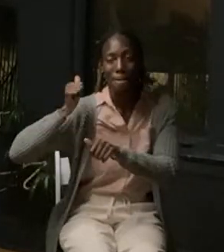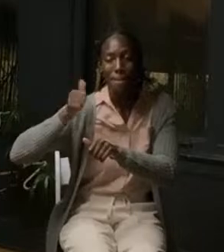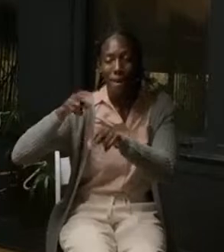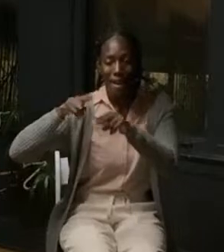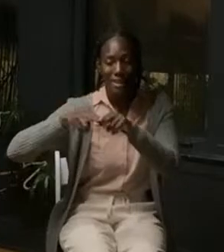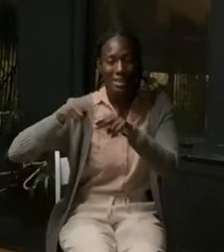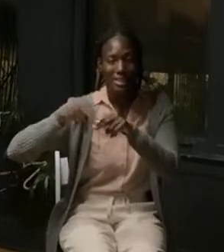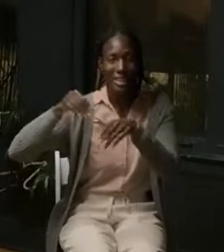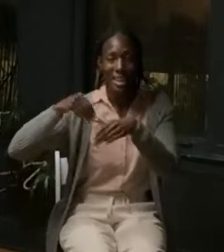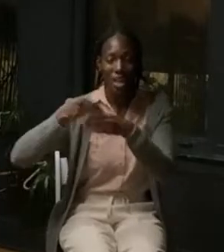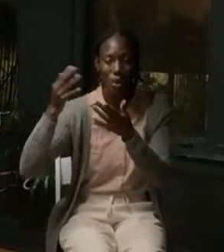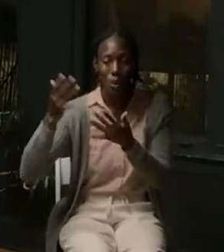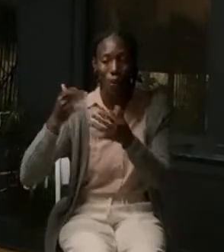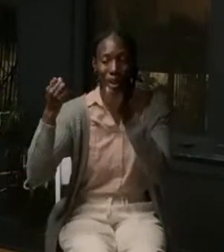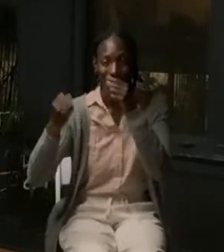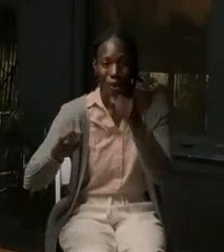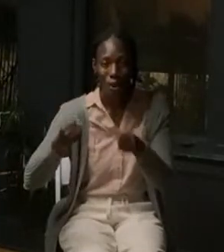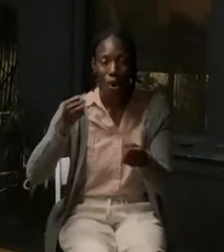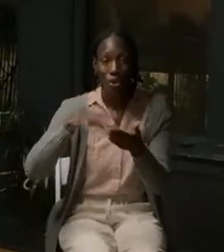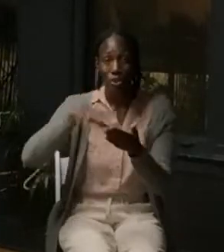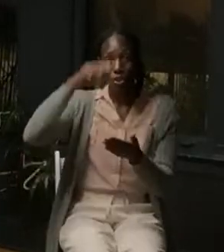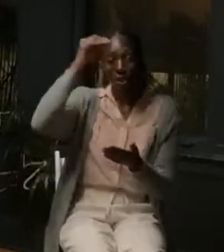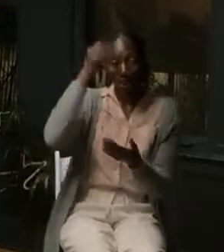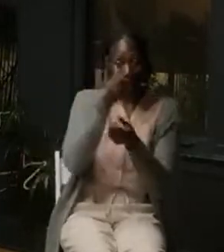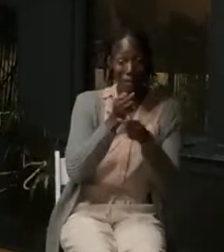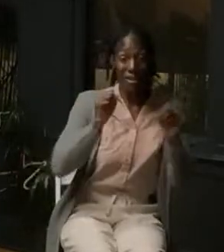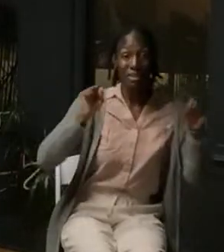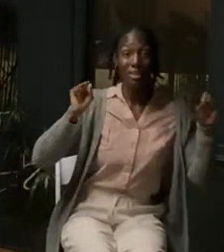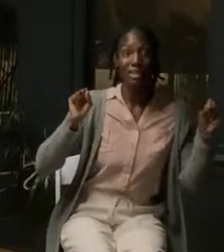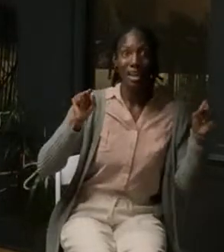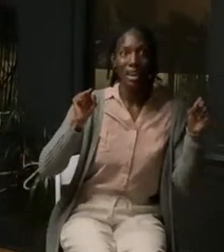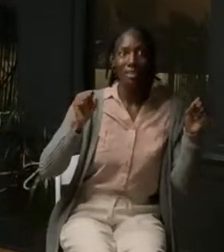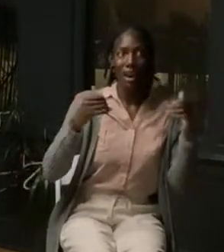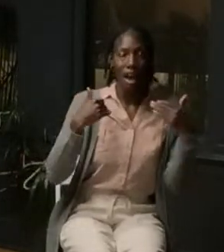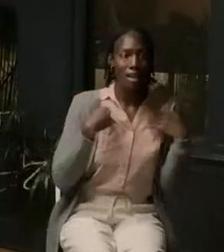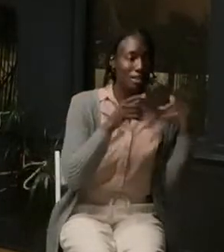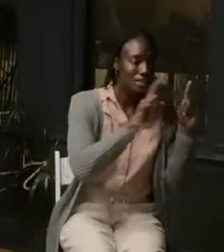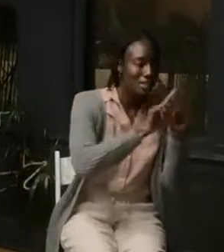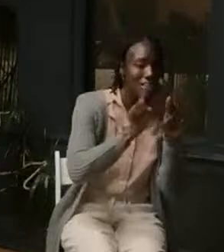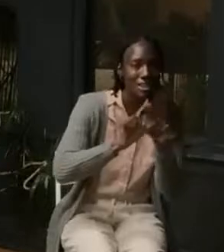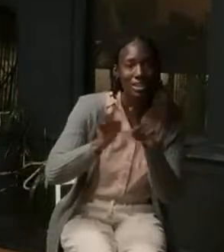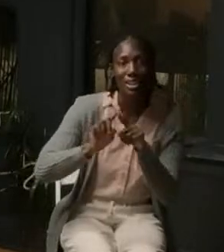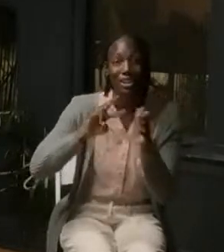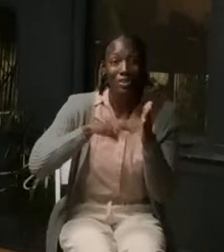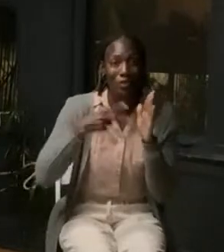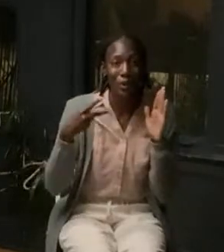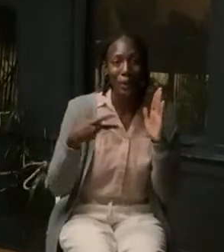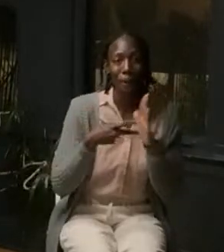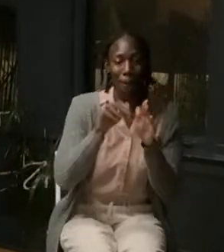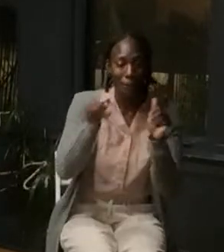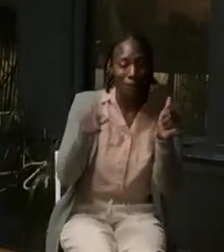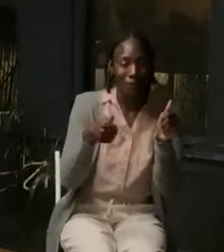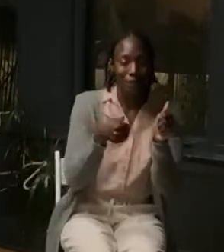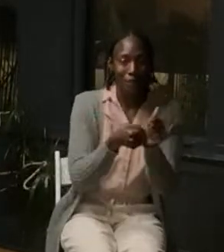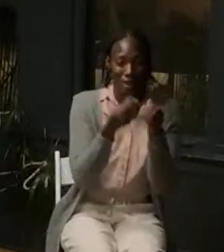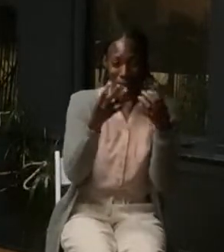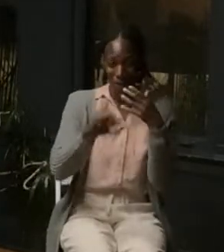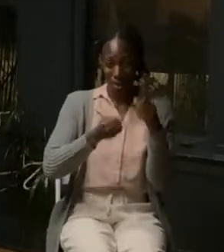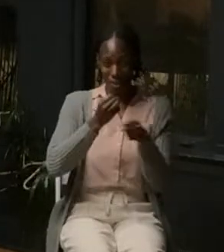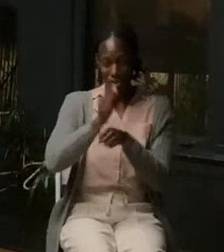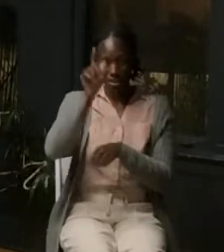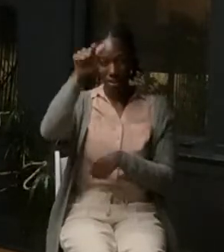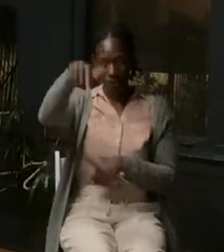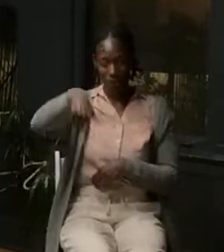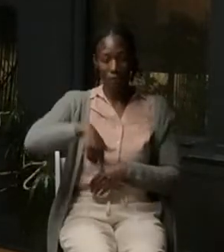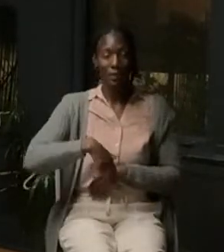learning that being saved now has all kinds of meaning. Years later, at